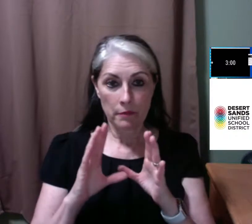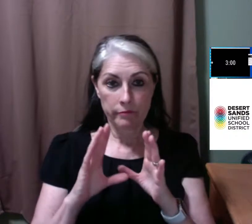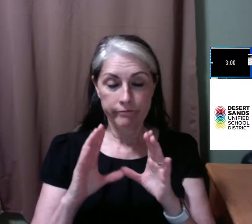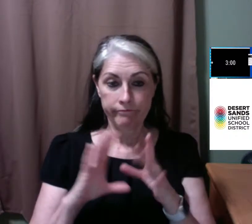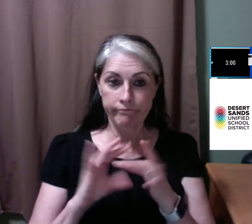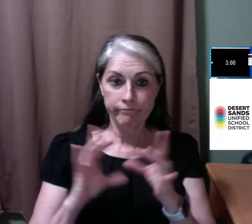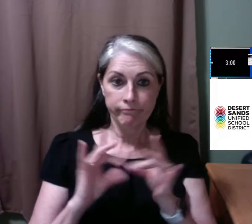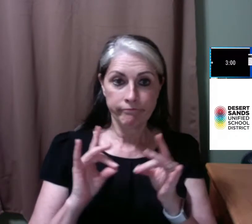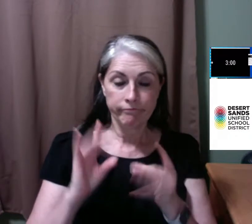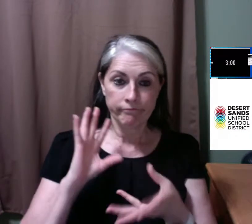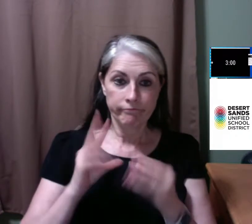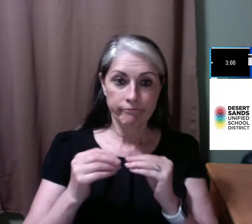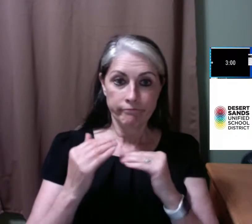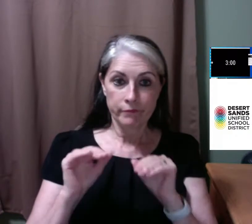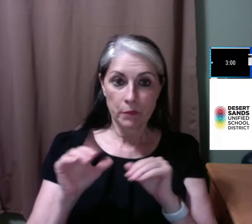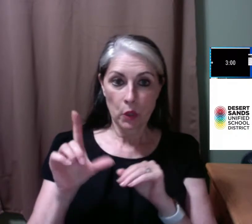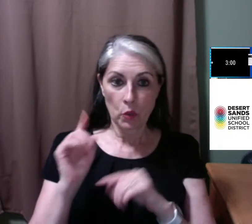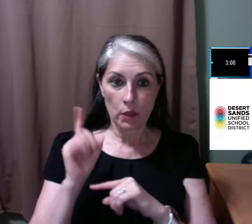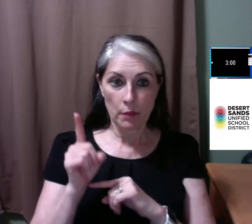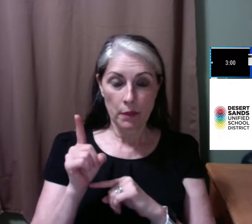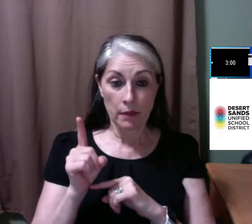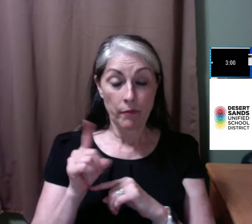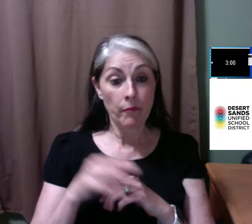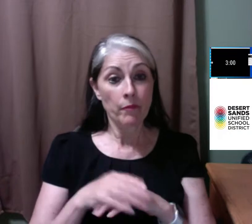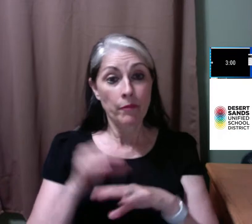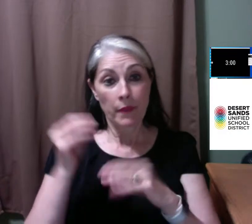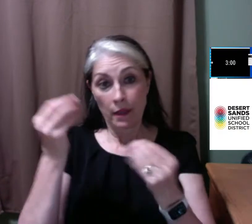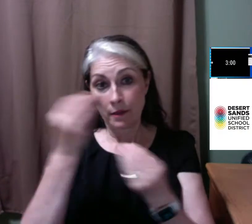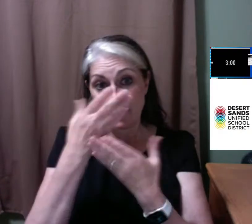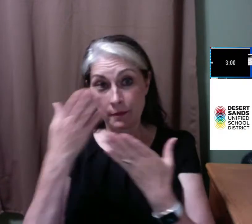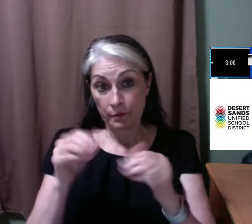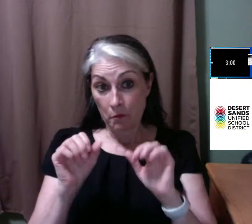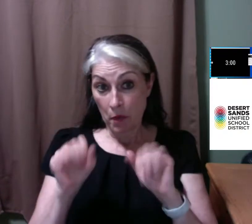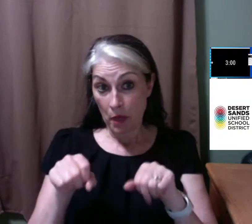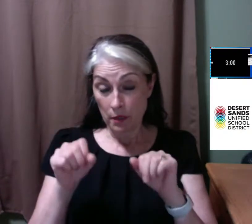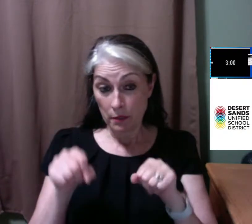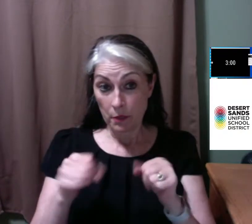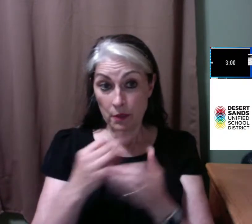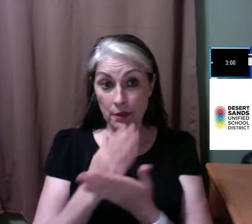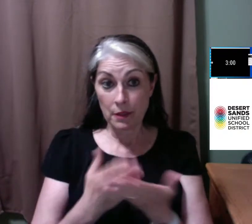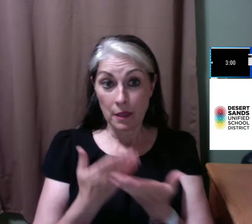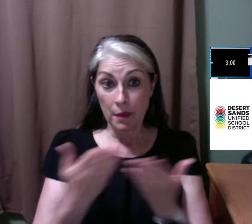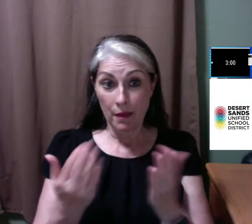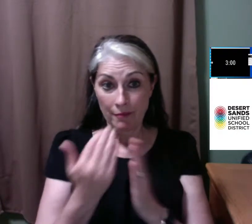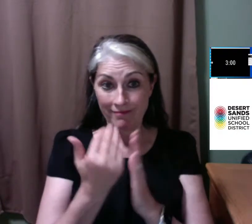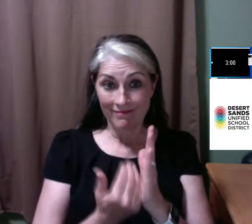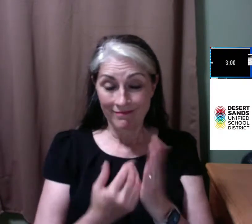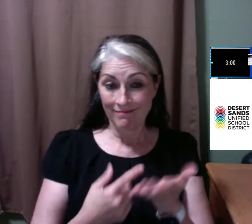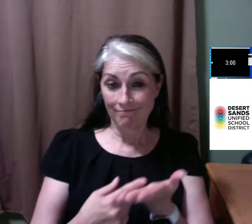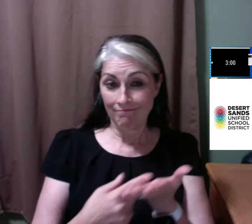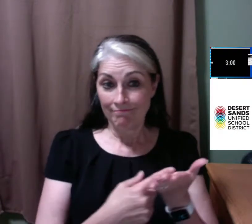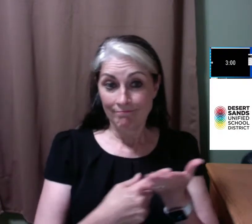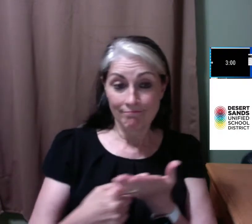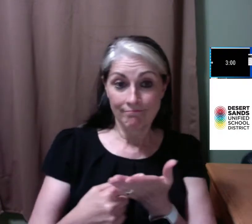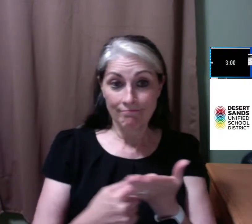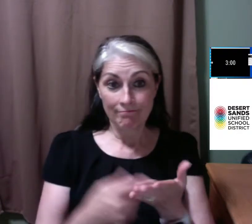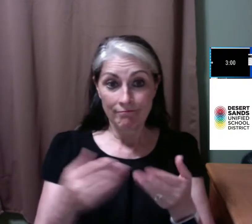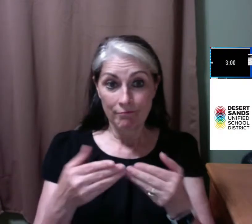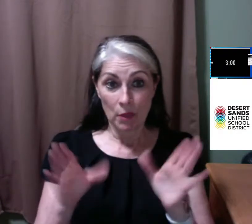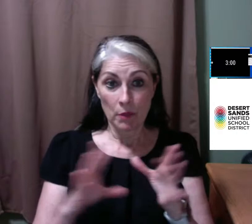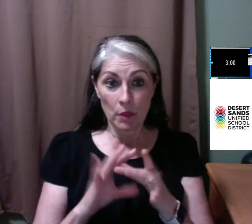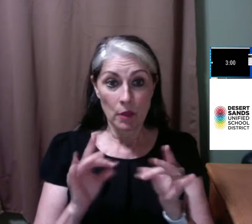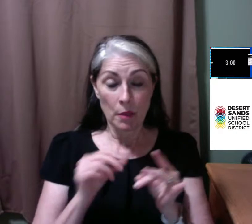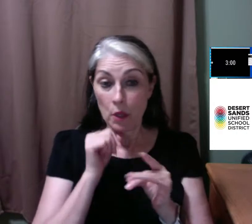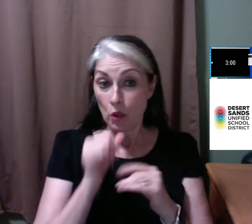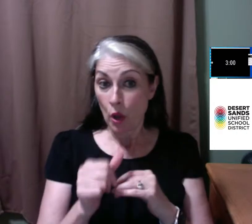minutes. Please be advised that there is a possibility that some items discussed during public comment will not